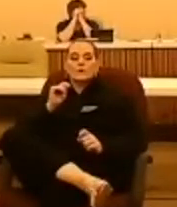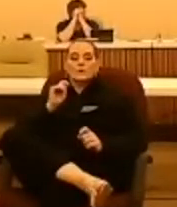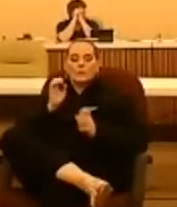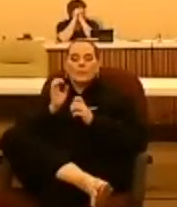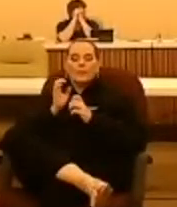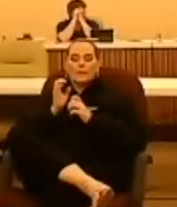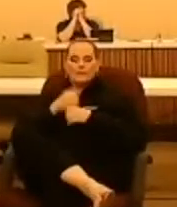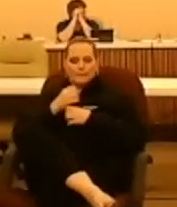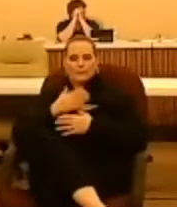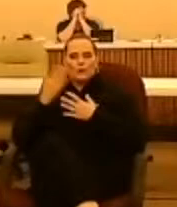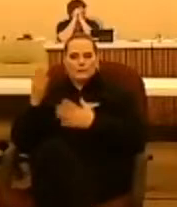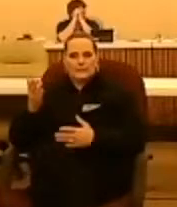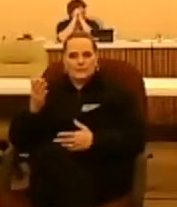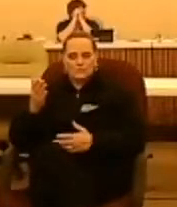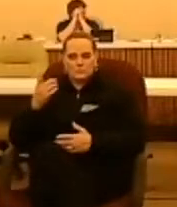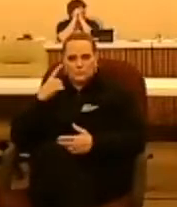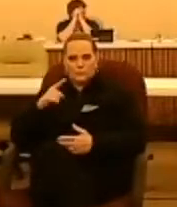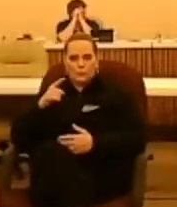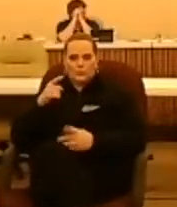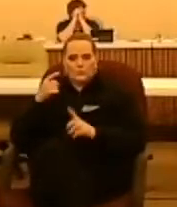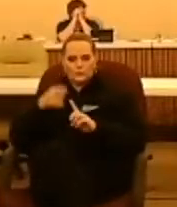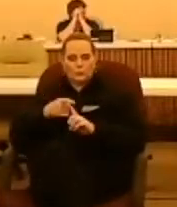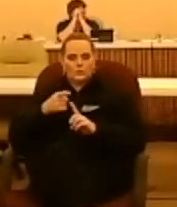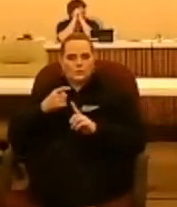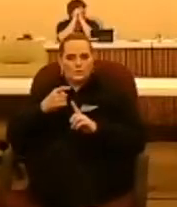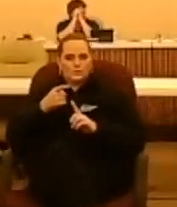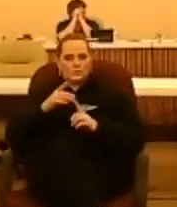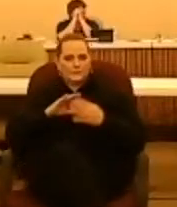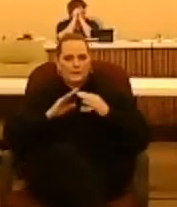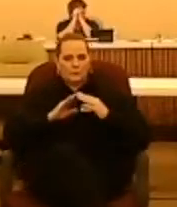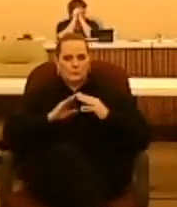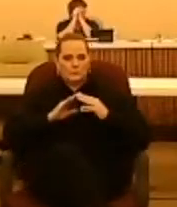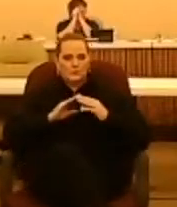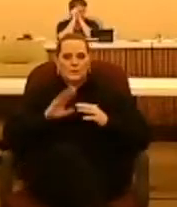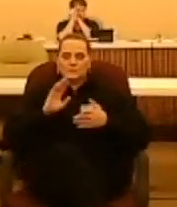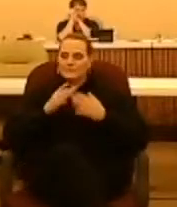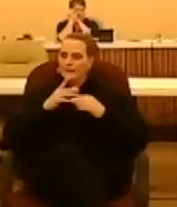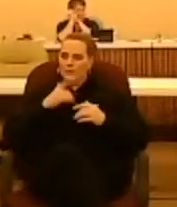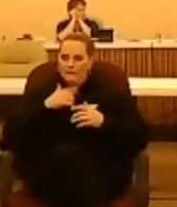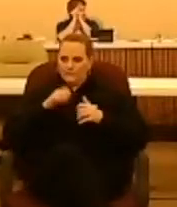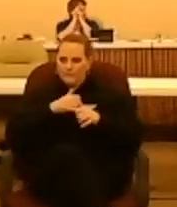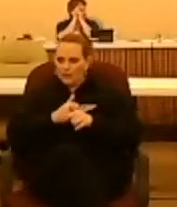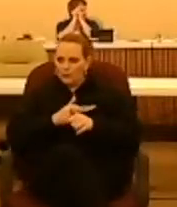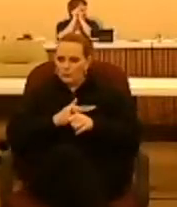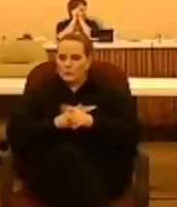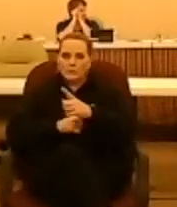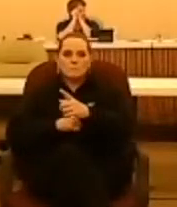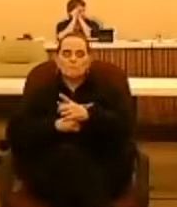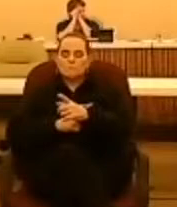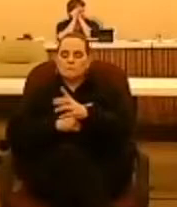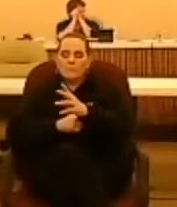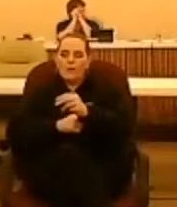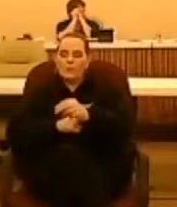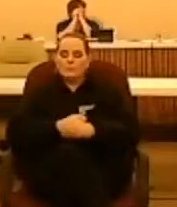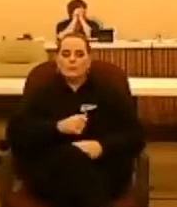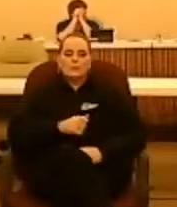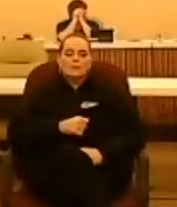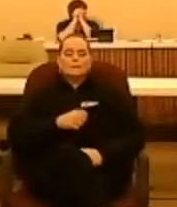a recommendation to the town board. Do they have to follow it? No. And, okay, so Recommendation.